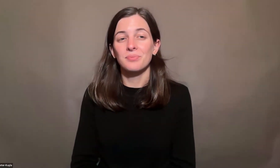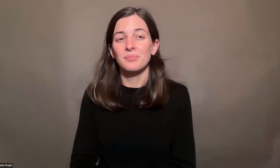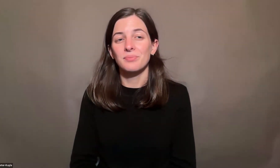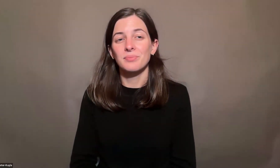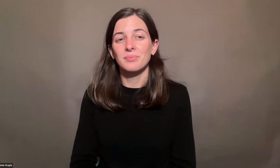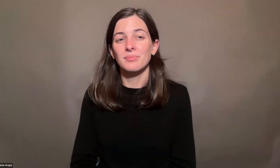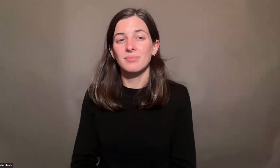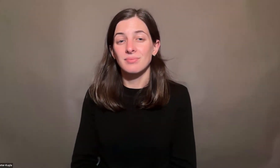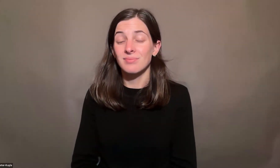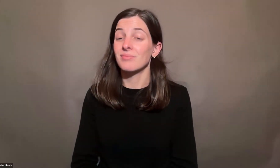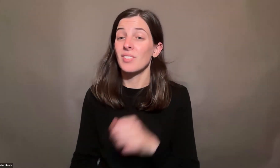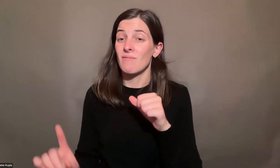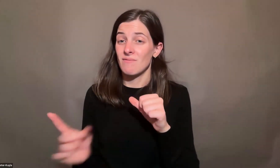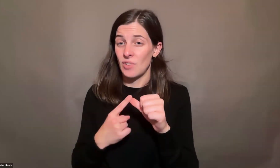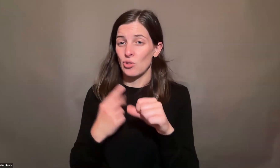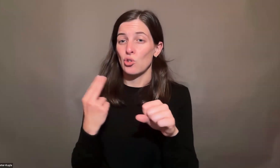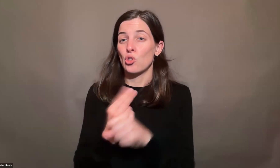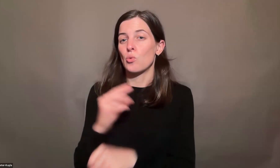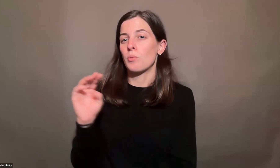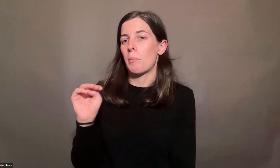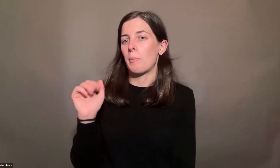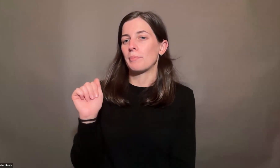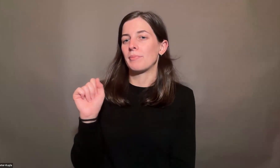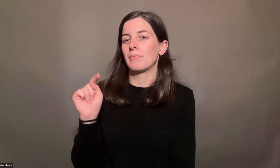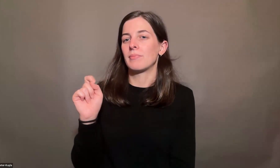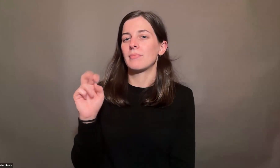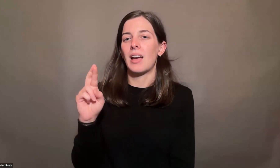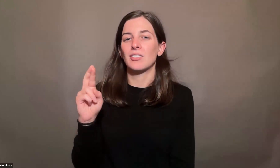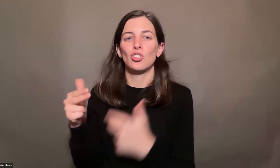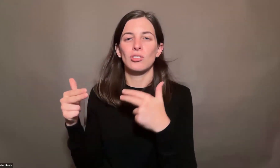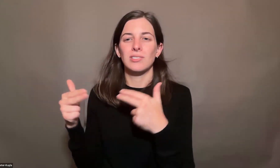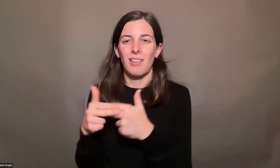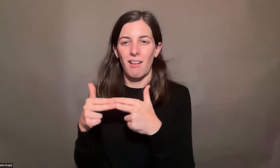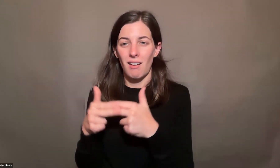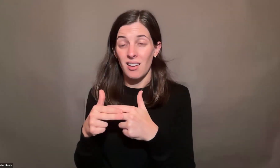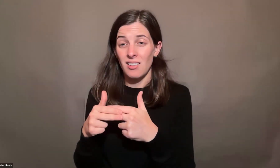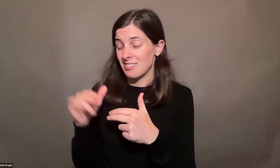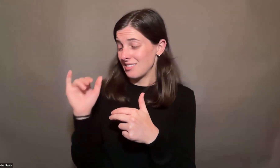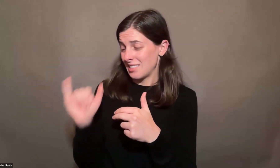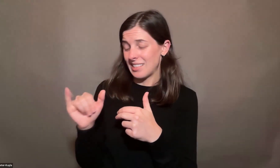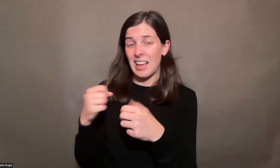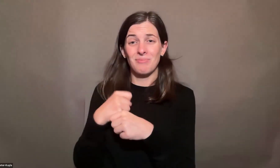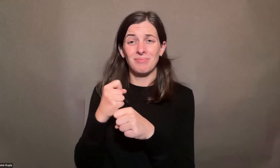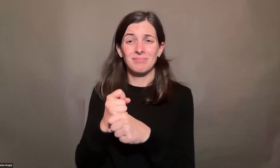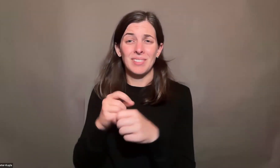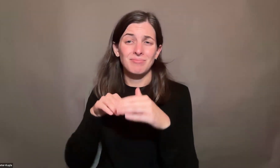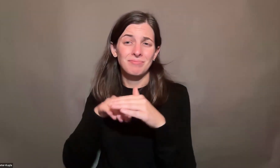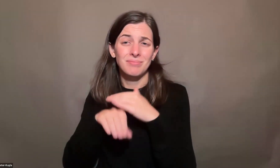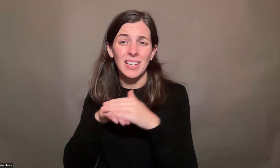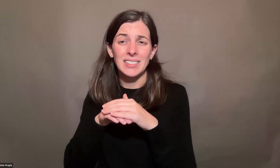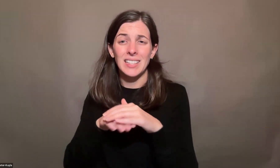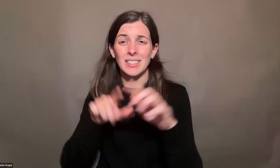Use the master slide. So slide master or the master slide create accessible layouts and ensure consistency across